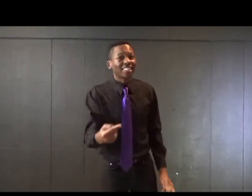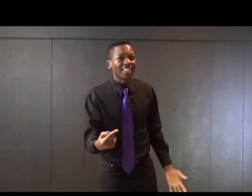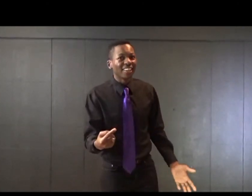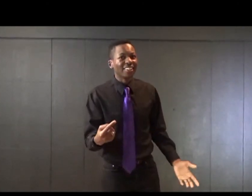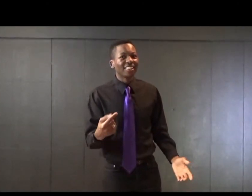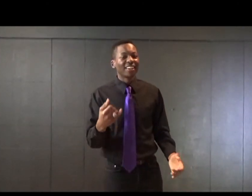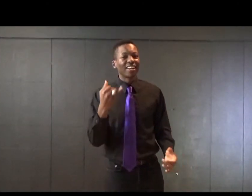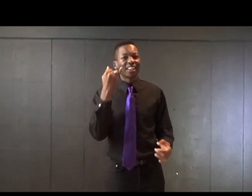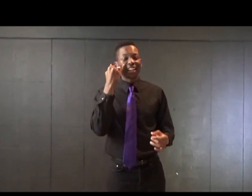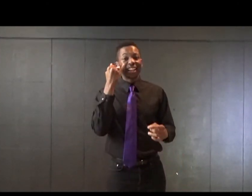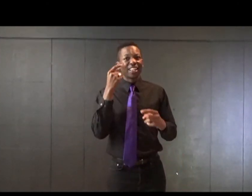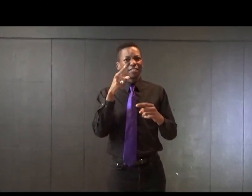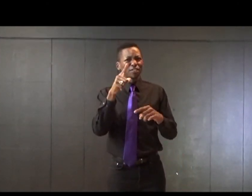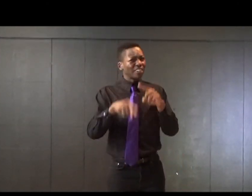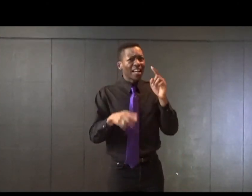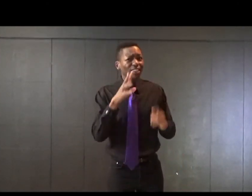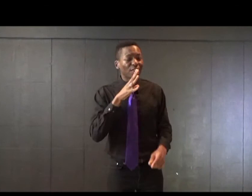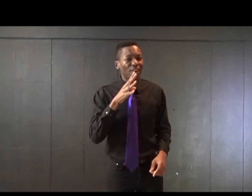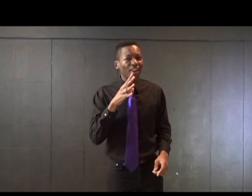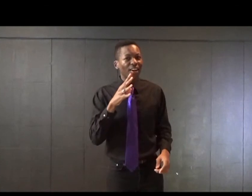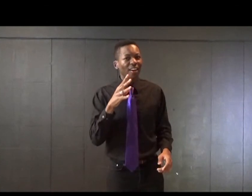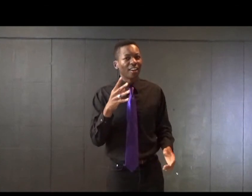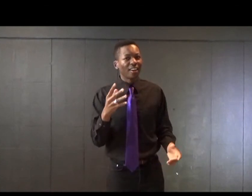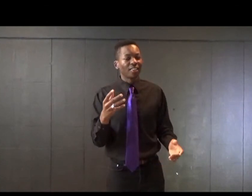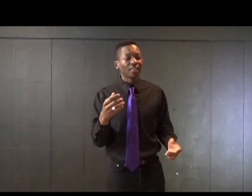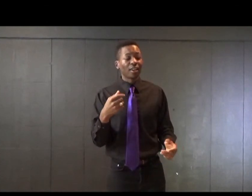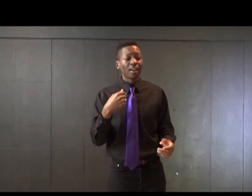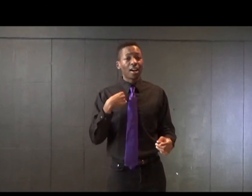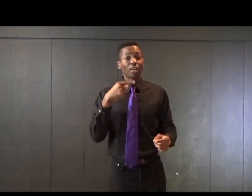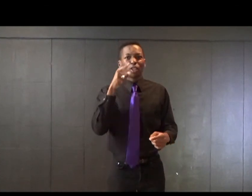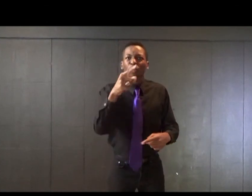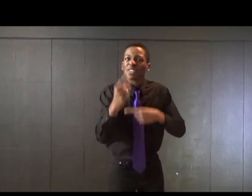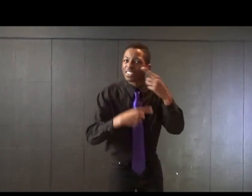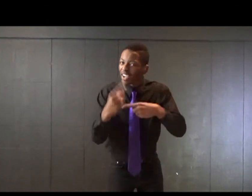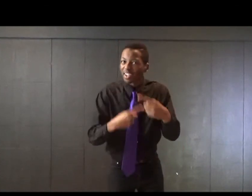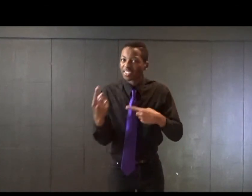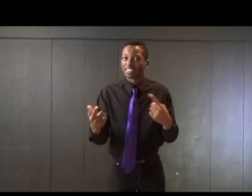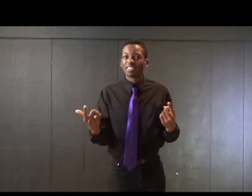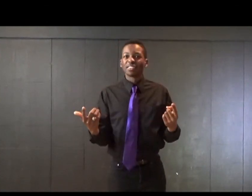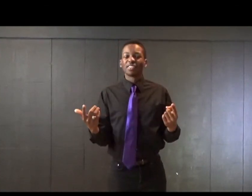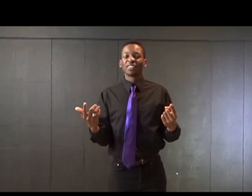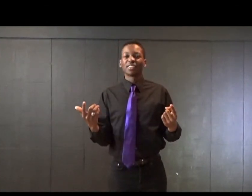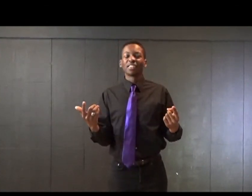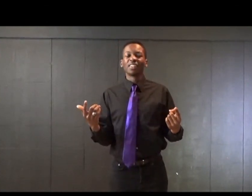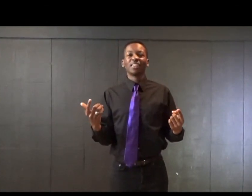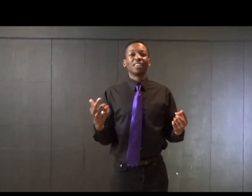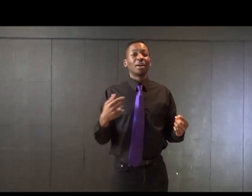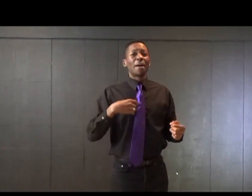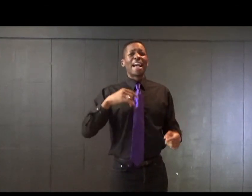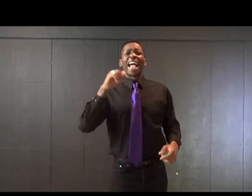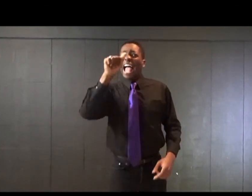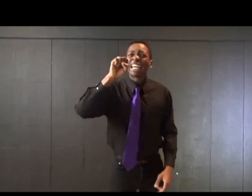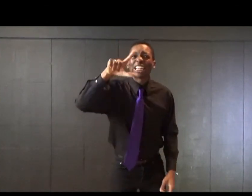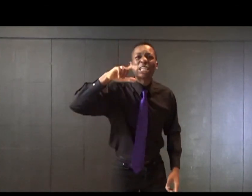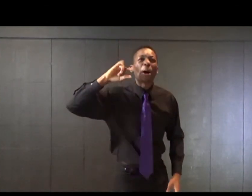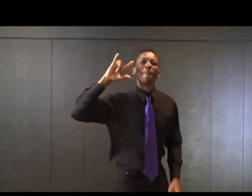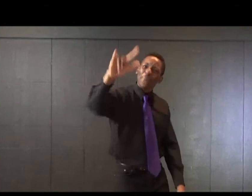But what I say, if you can't talk, then sign. ASL,